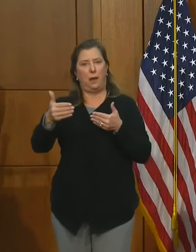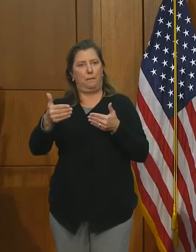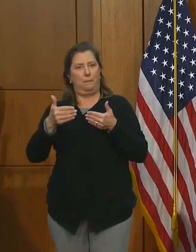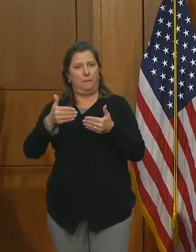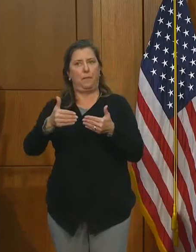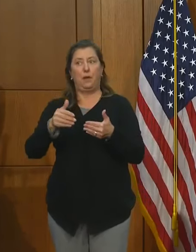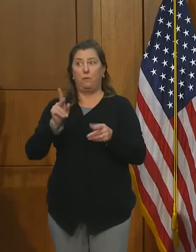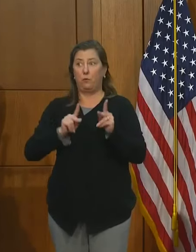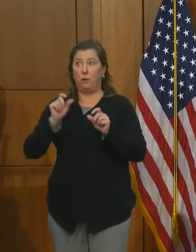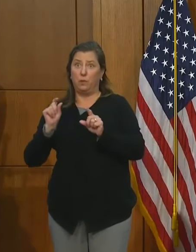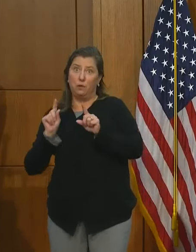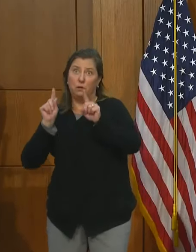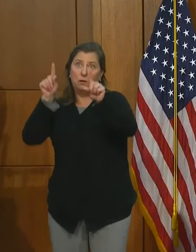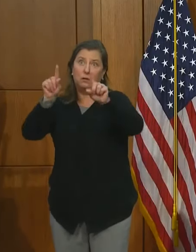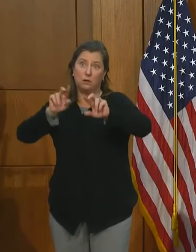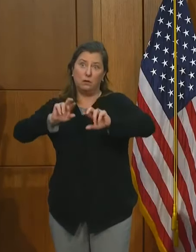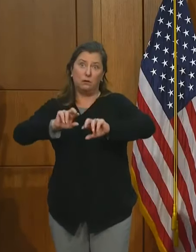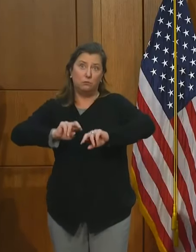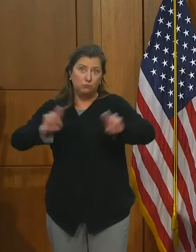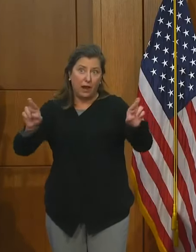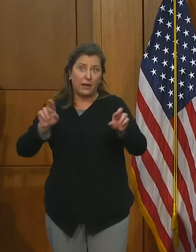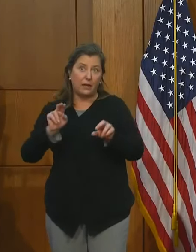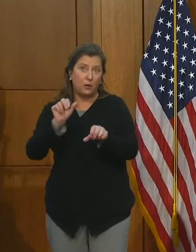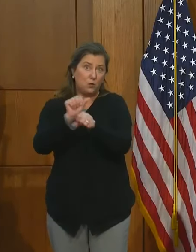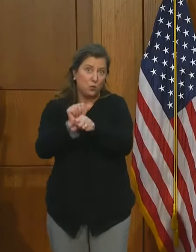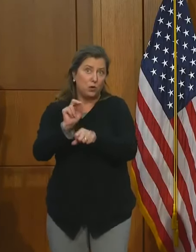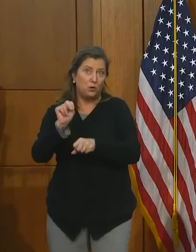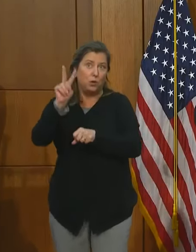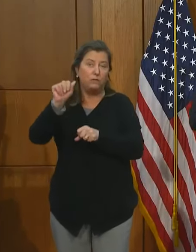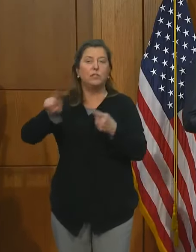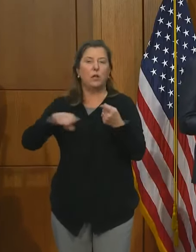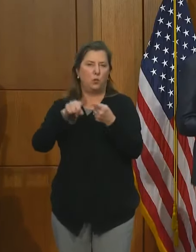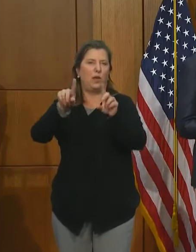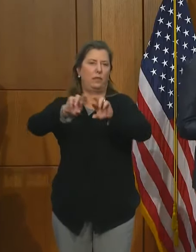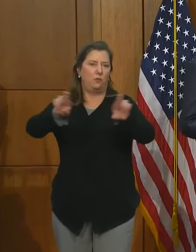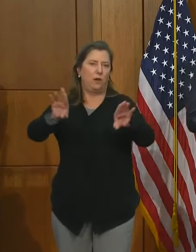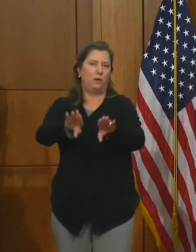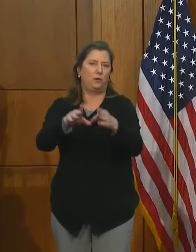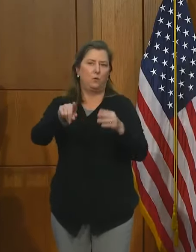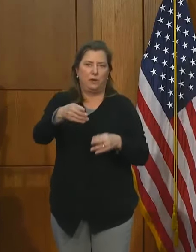tracers in Northern Virginia and ready when they are ready to enter phase one.